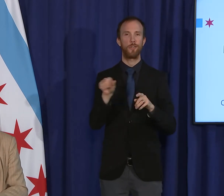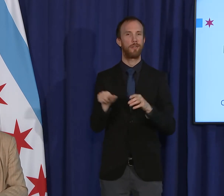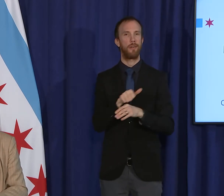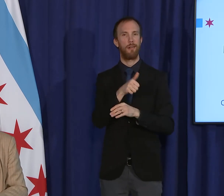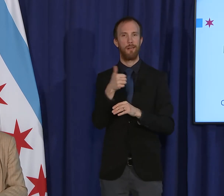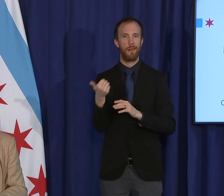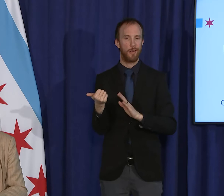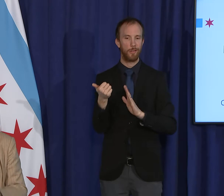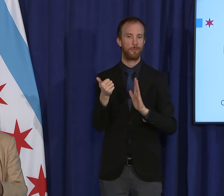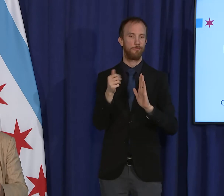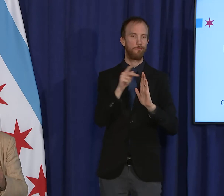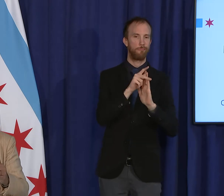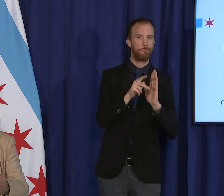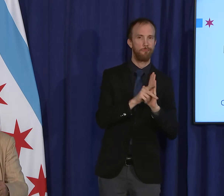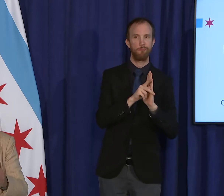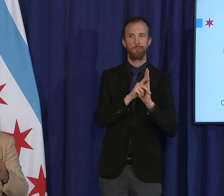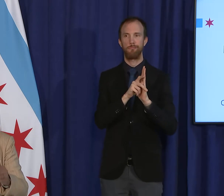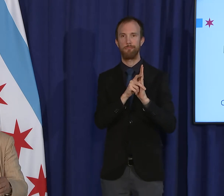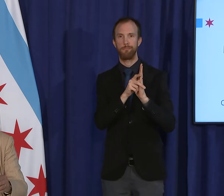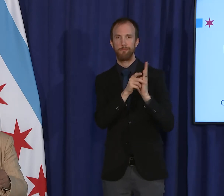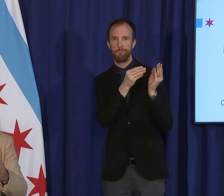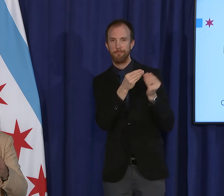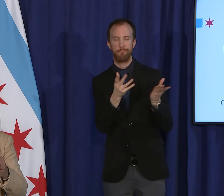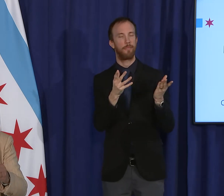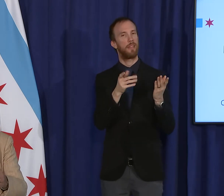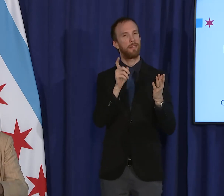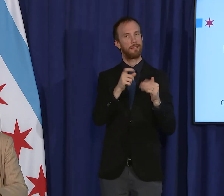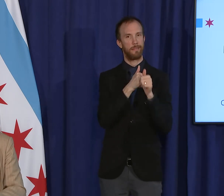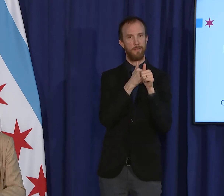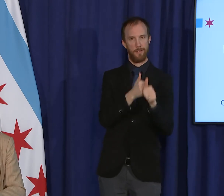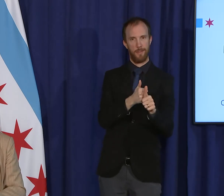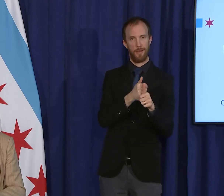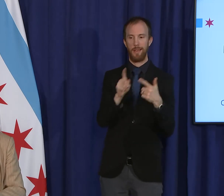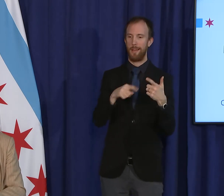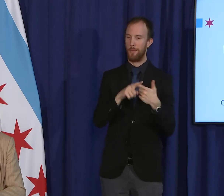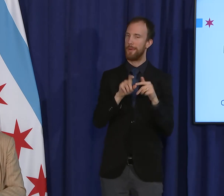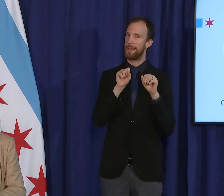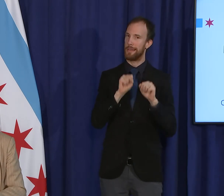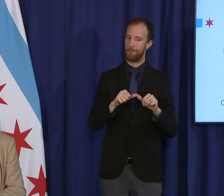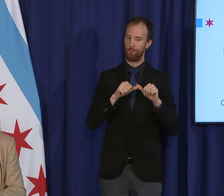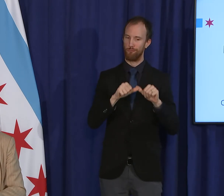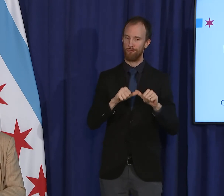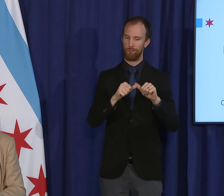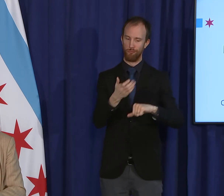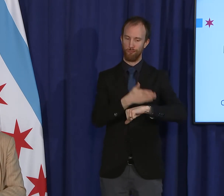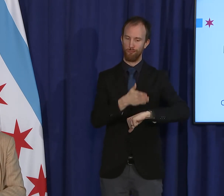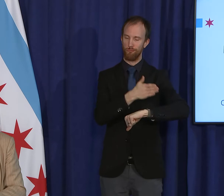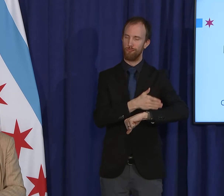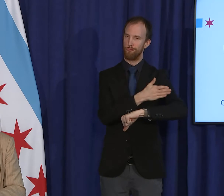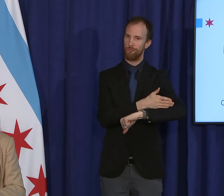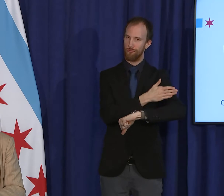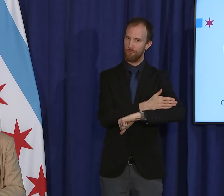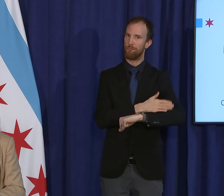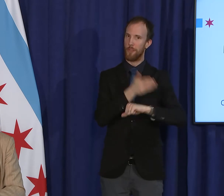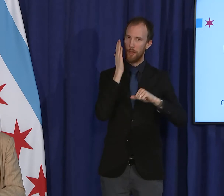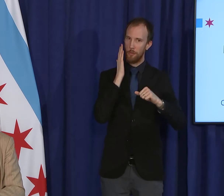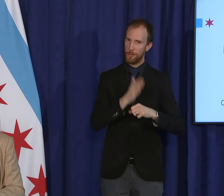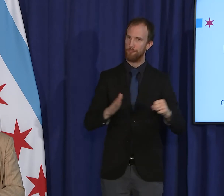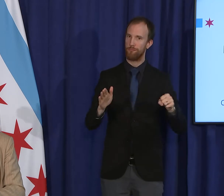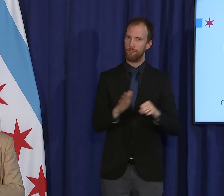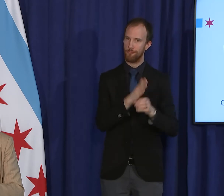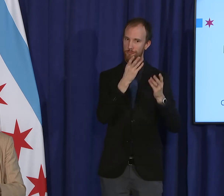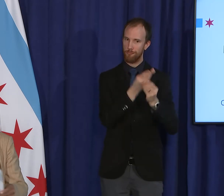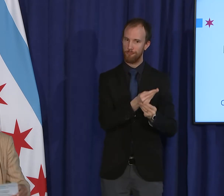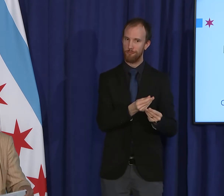health guidance so we can keep making progress and moving forward in our journey to recover from the